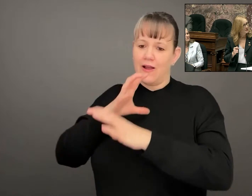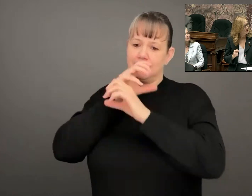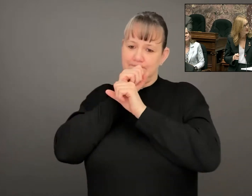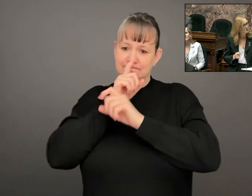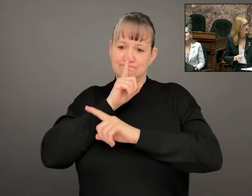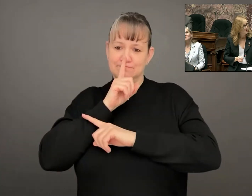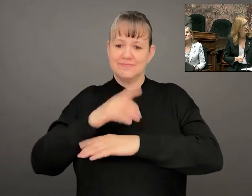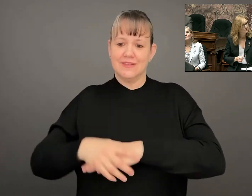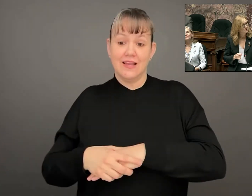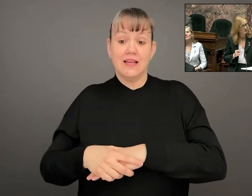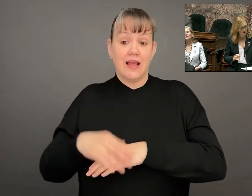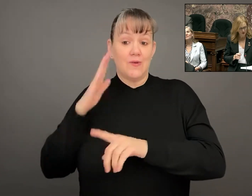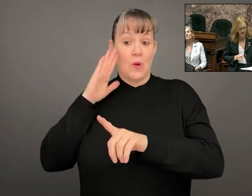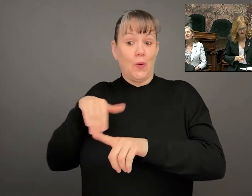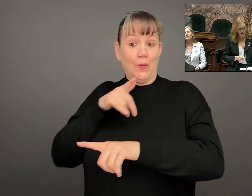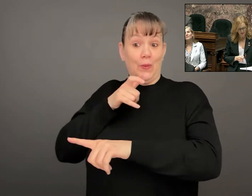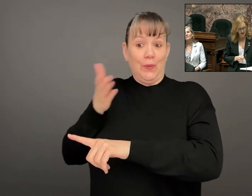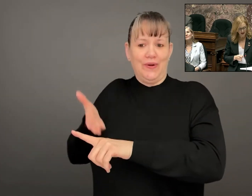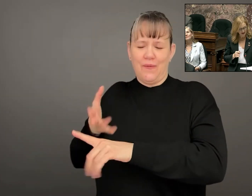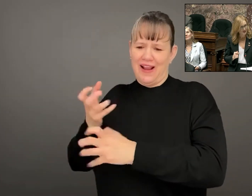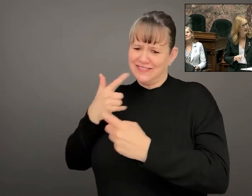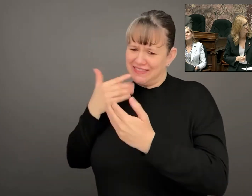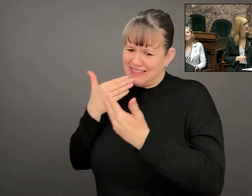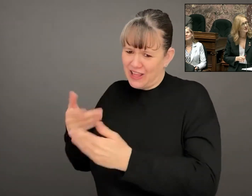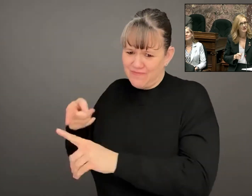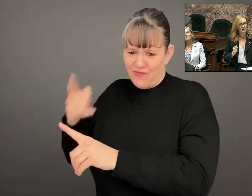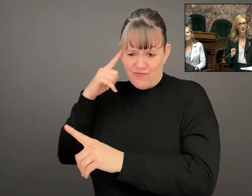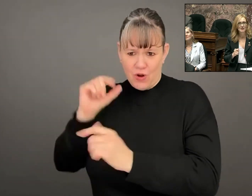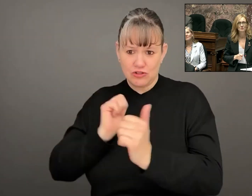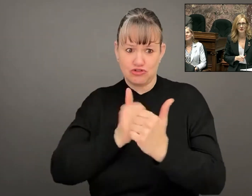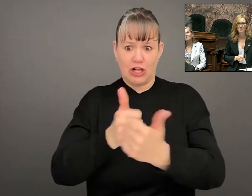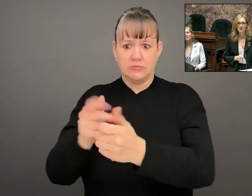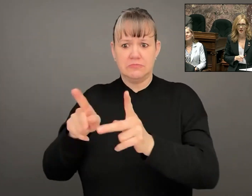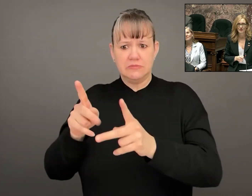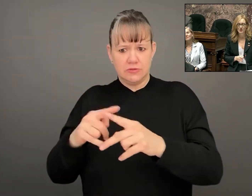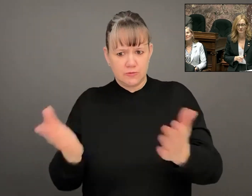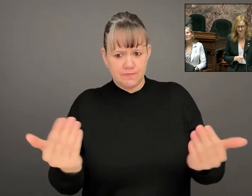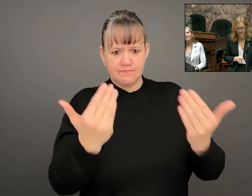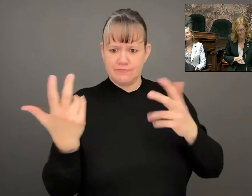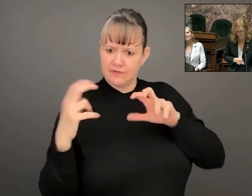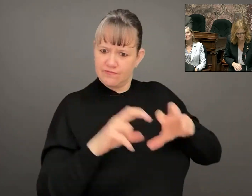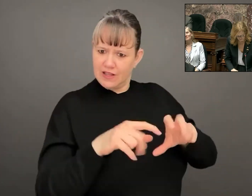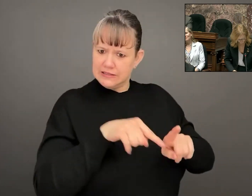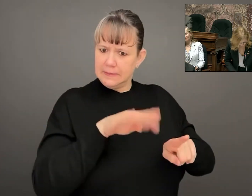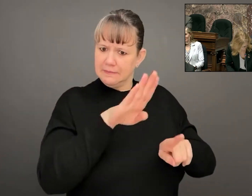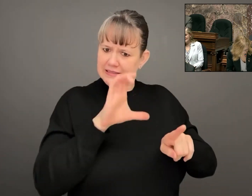others in his position to do the same and accept the Invest BC Challenge.